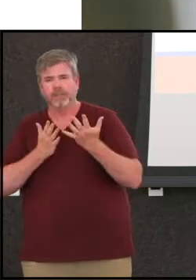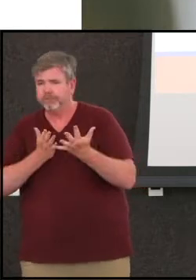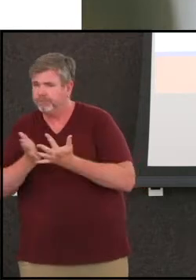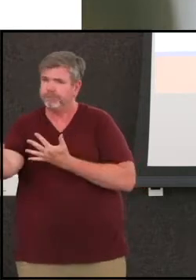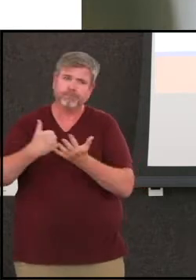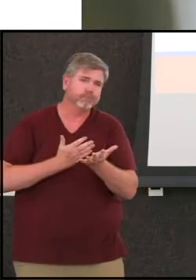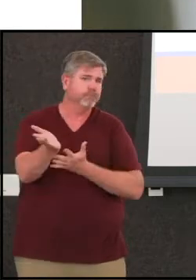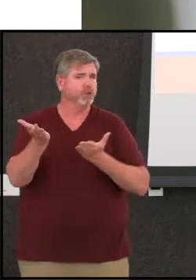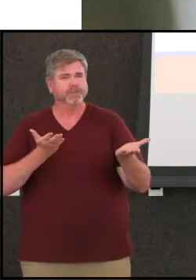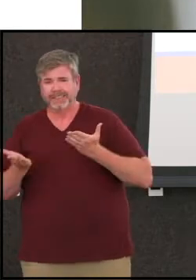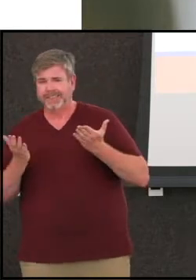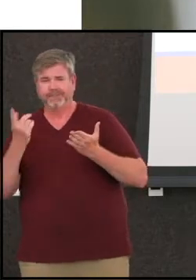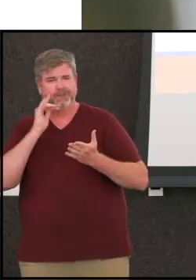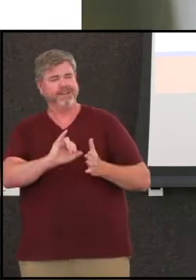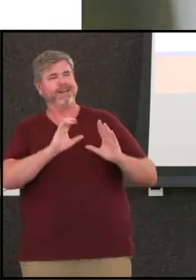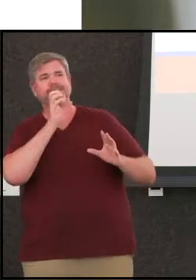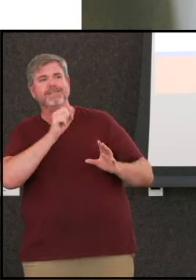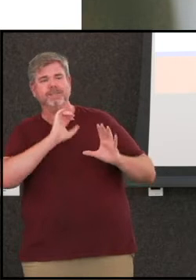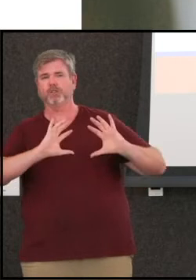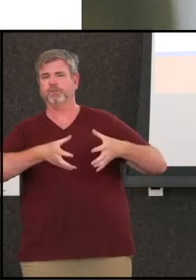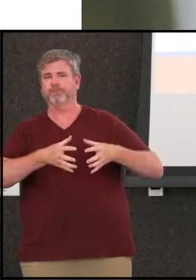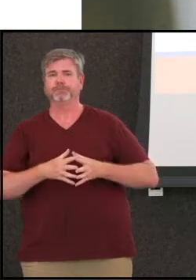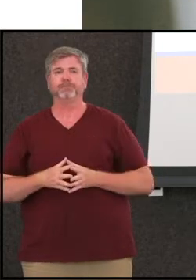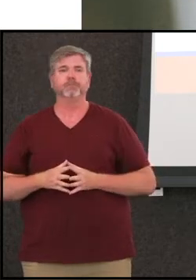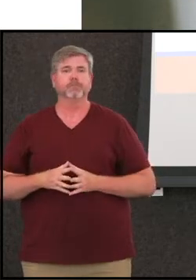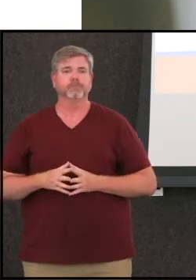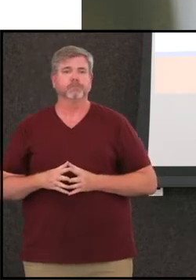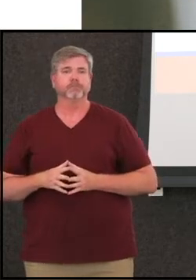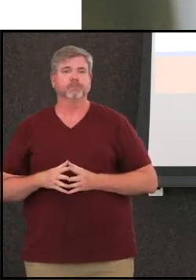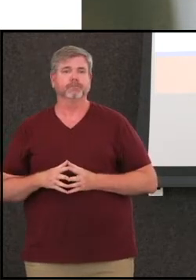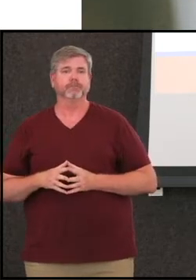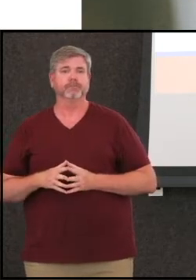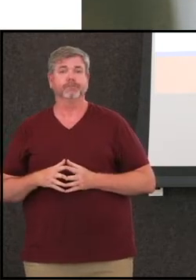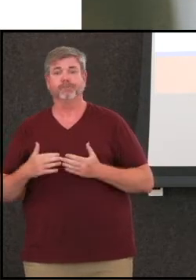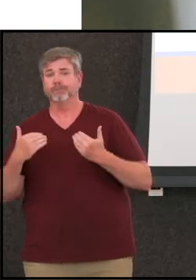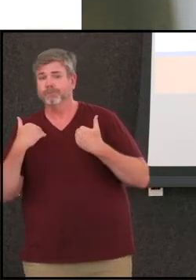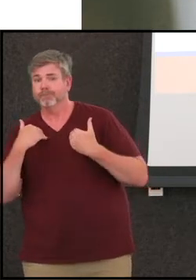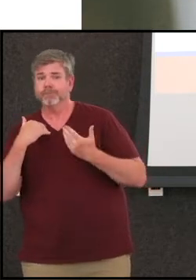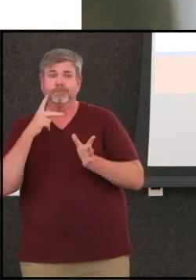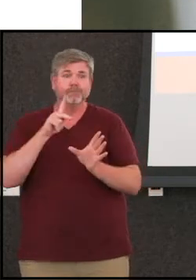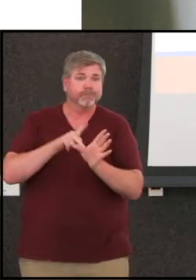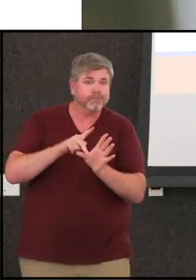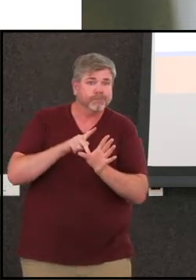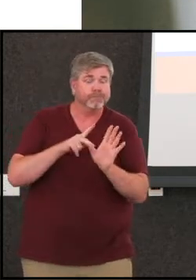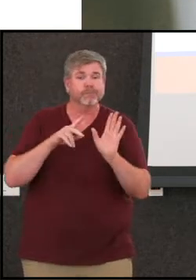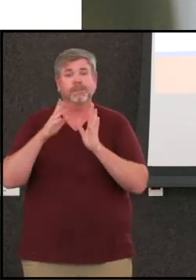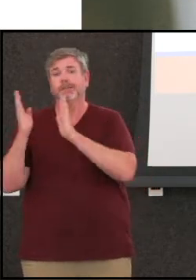age group, and our team is made up of adolescent psychiatry, addiction medicine